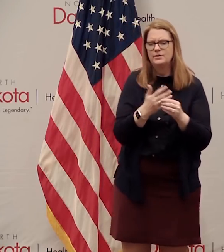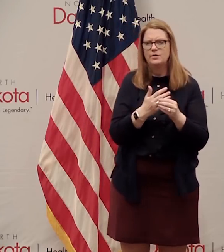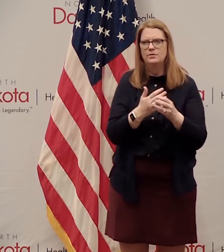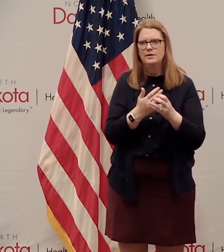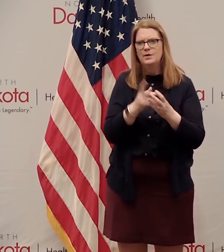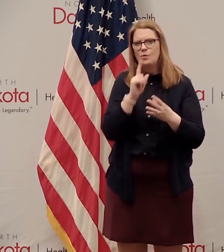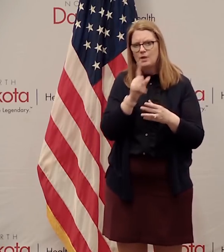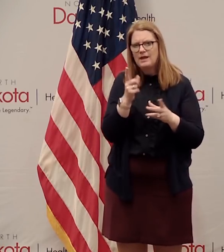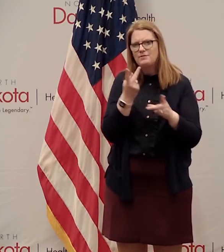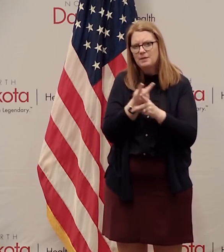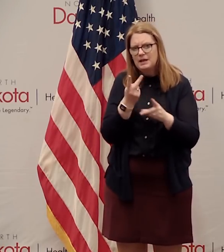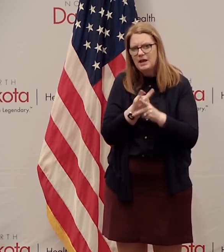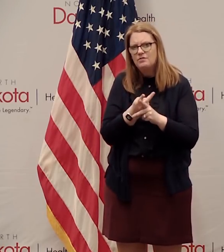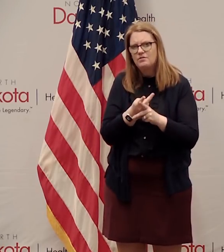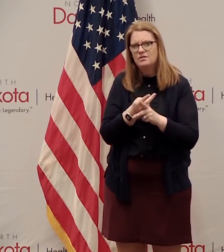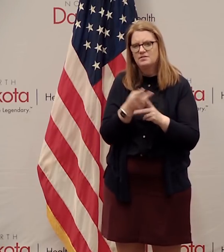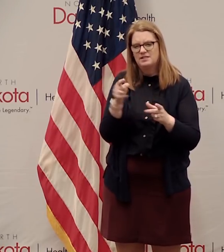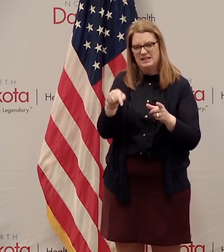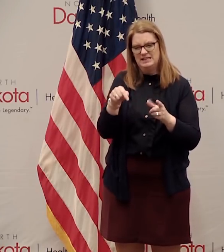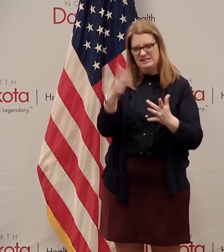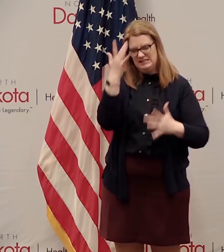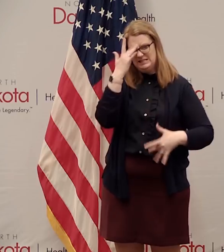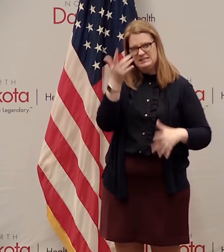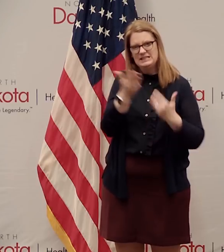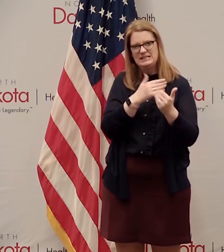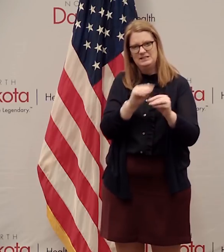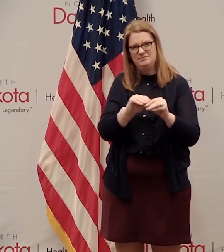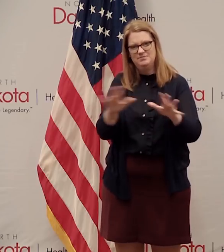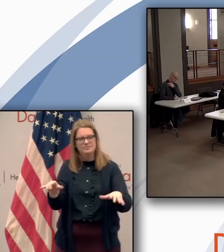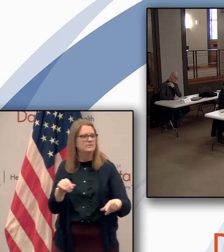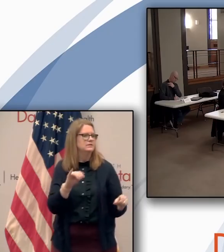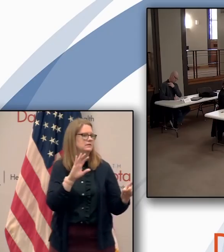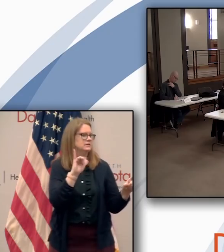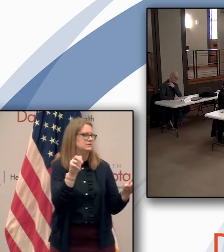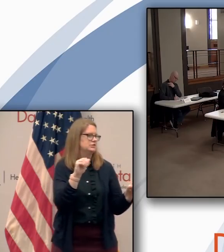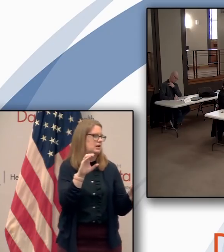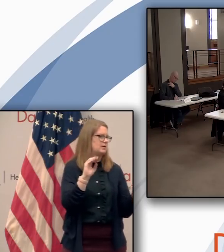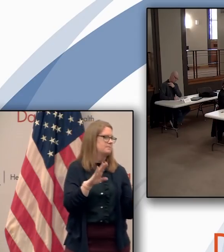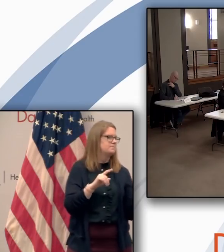highly contagious disease? Jacob? With